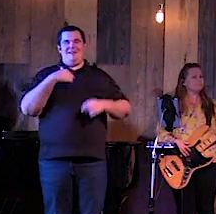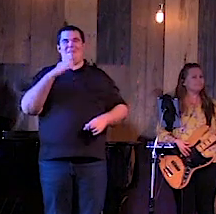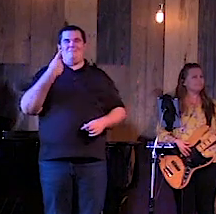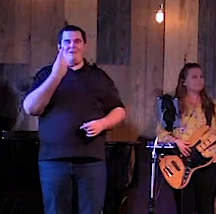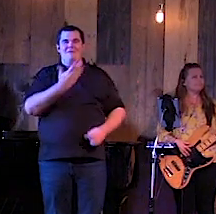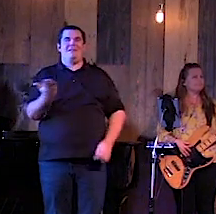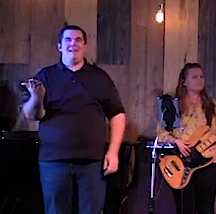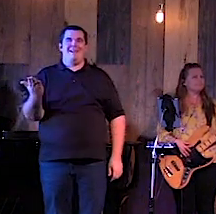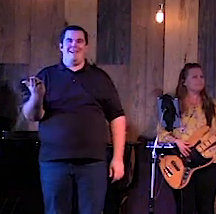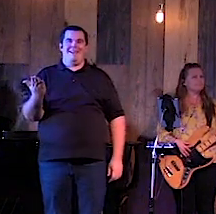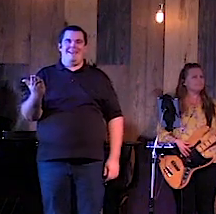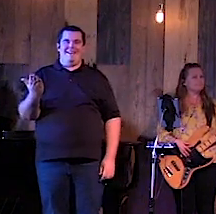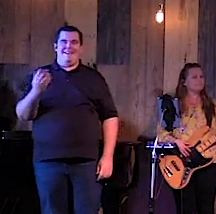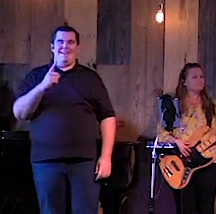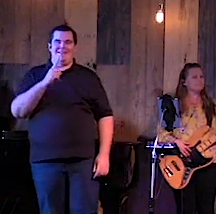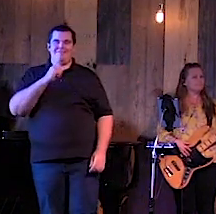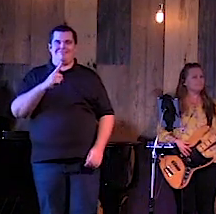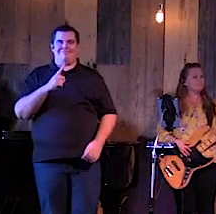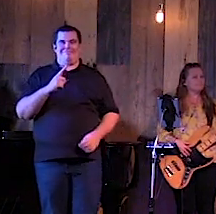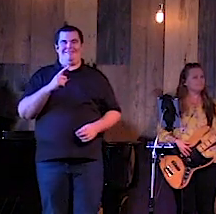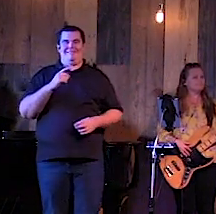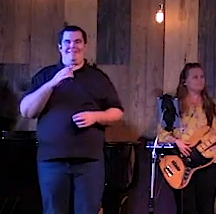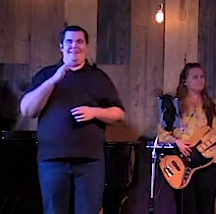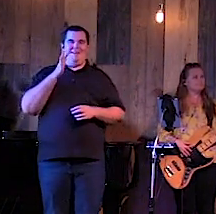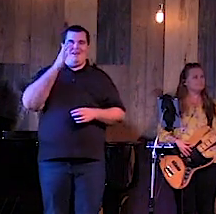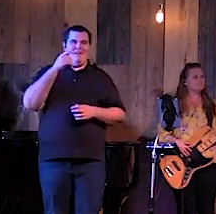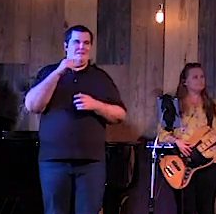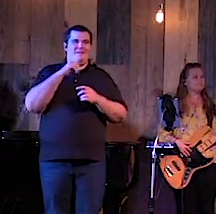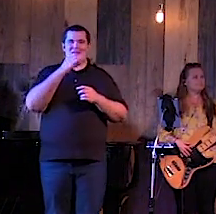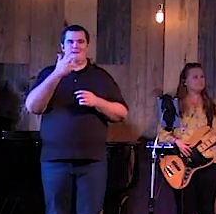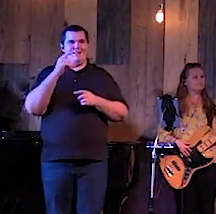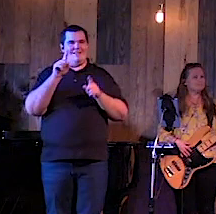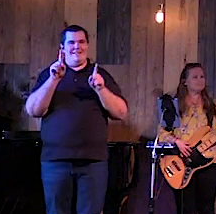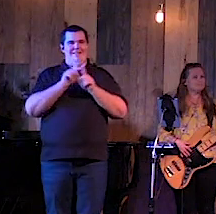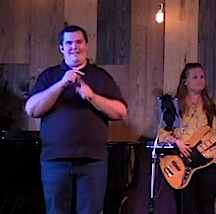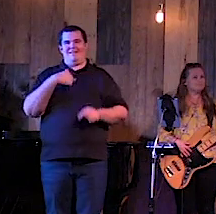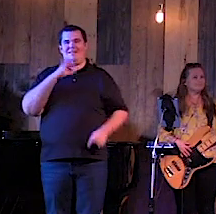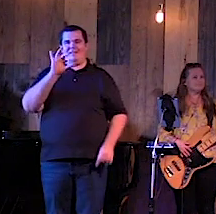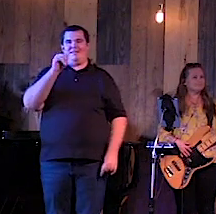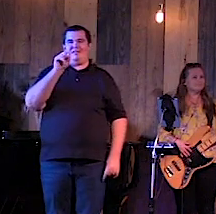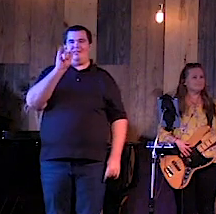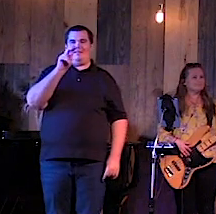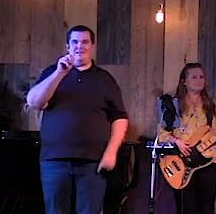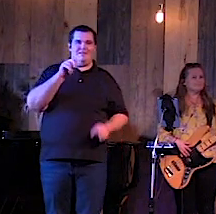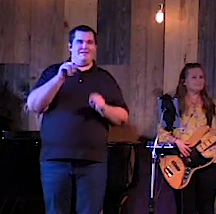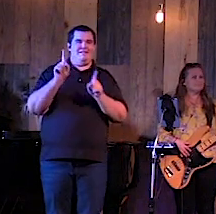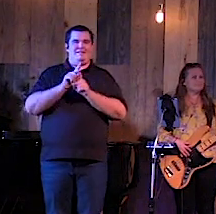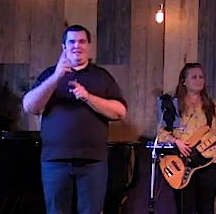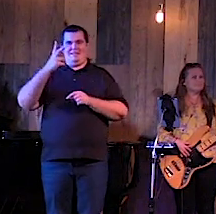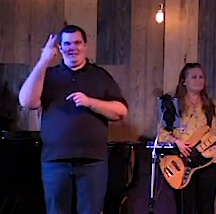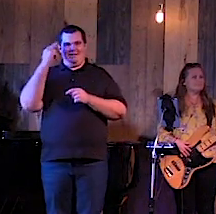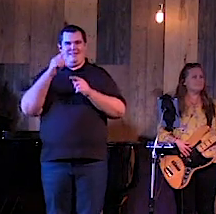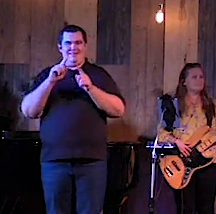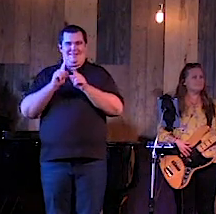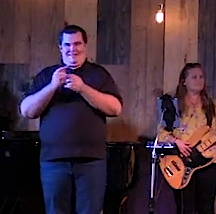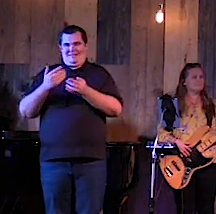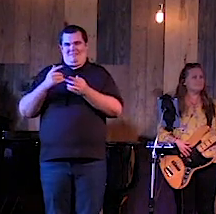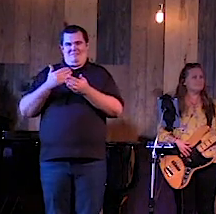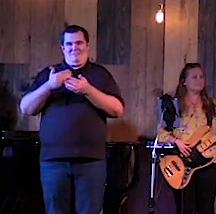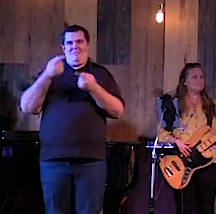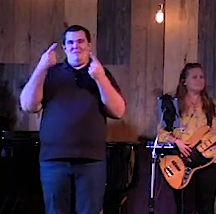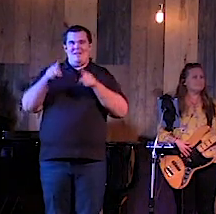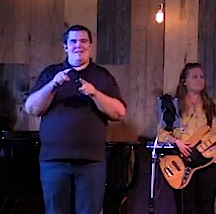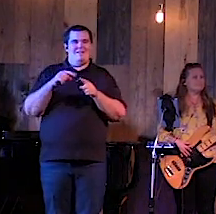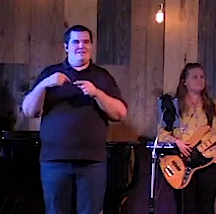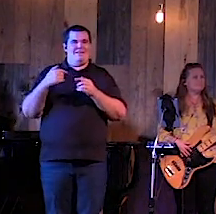thing that I'm really dreading. Pastor Justin and I have the same hairstylist over in Bastrop, and he got his in before this whole thing went